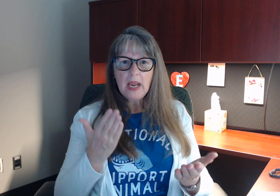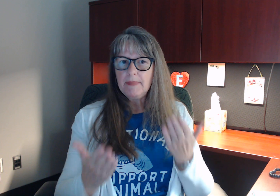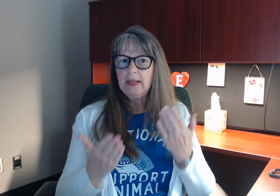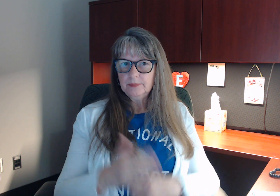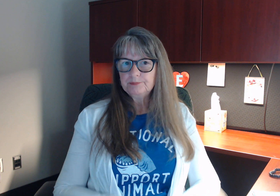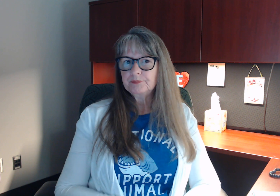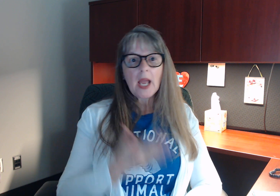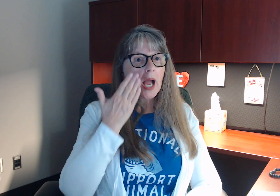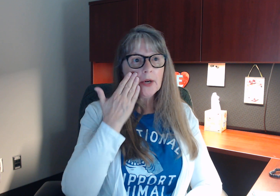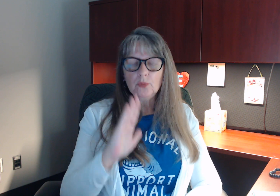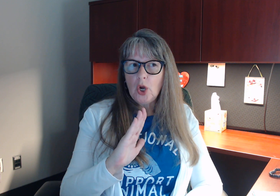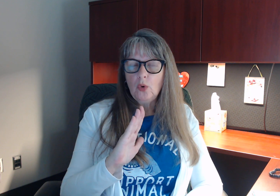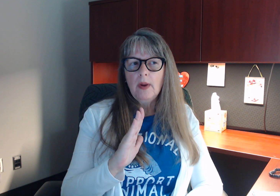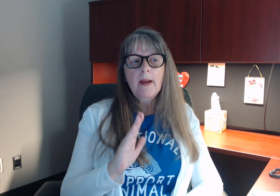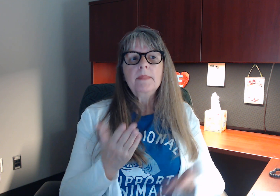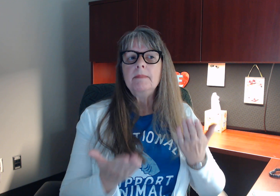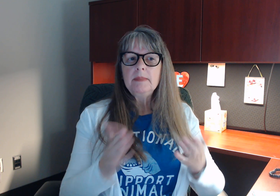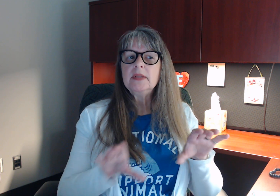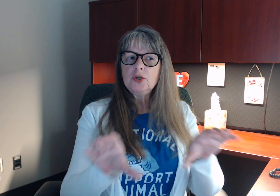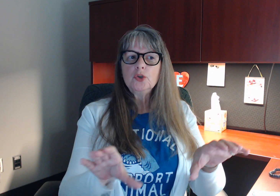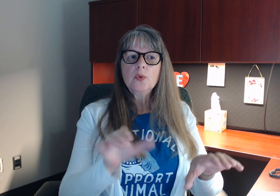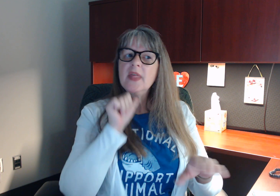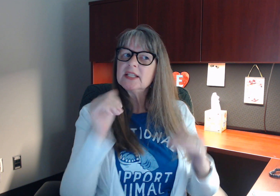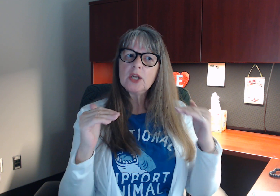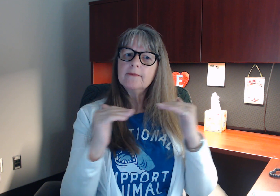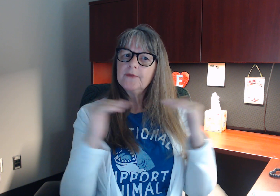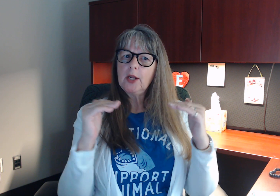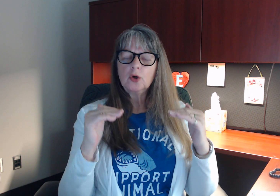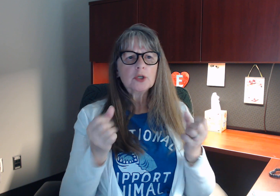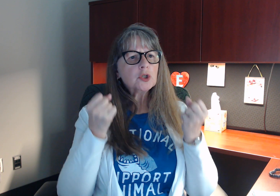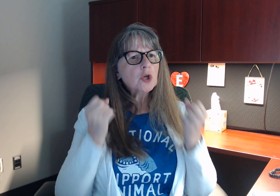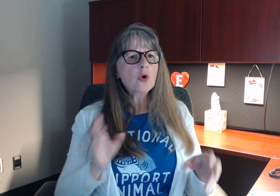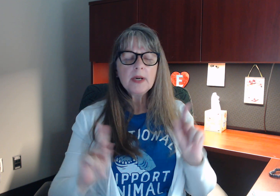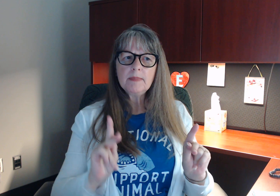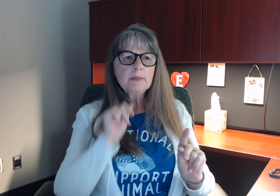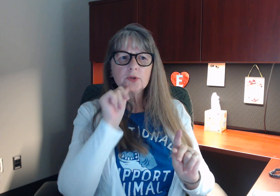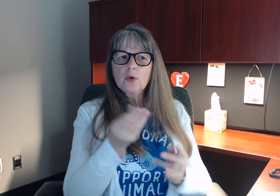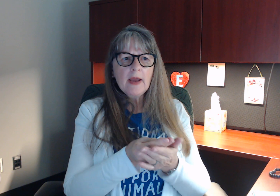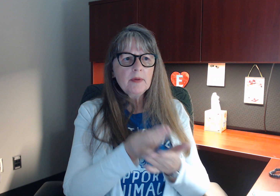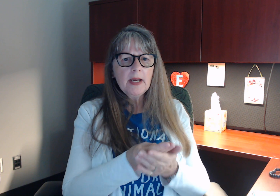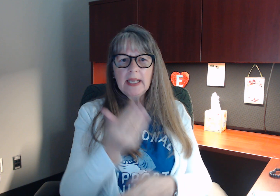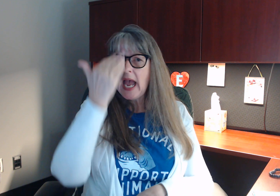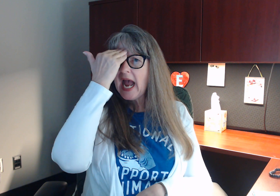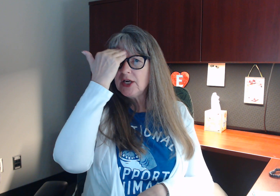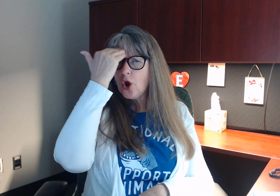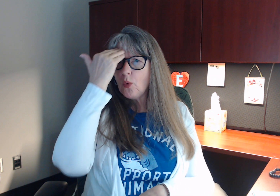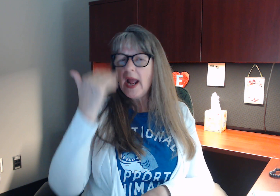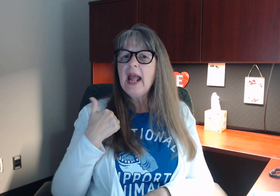Maybe. I don't know. But maybe they do. That's not fair, because so many people don't have the money. I know. And